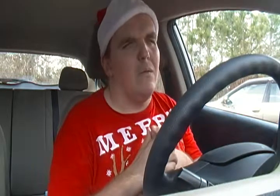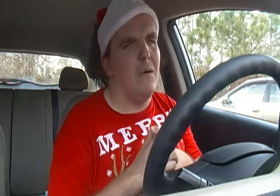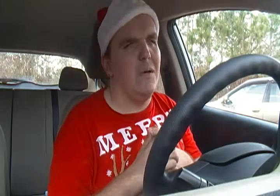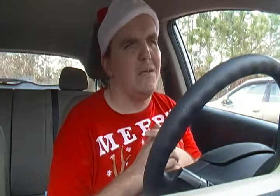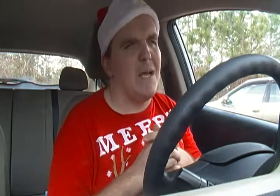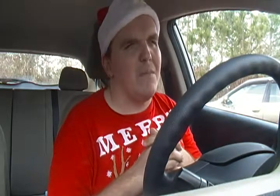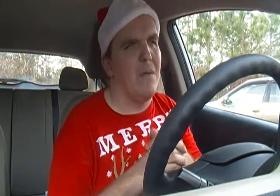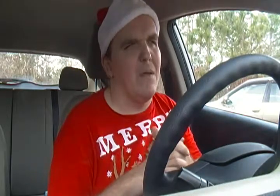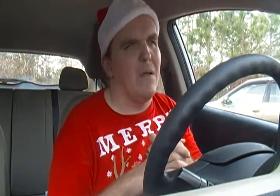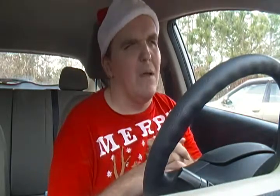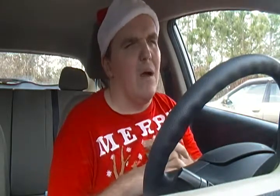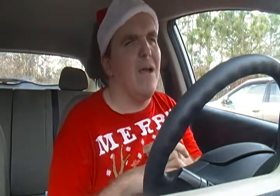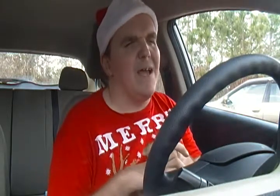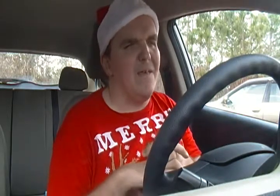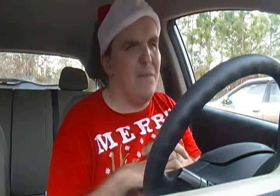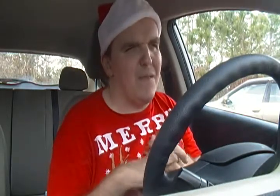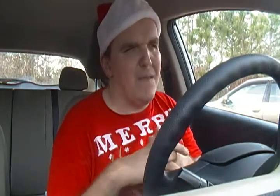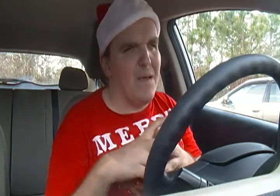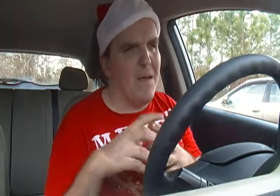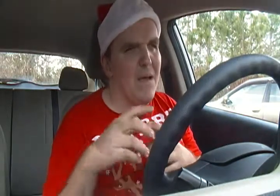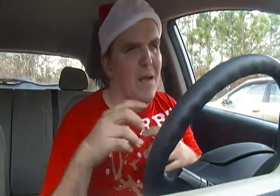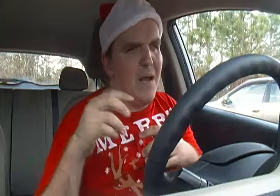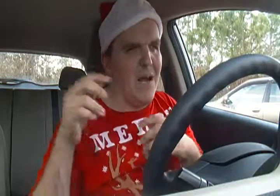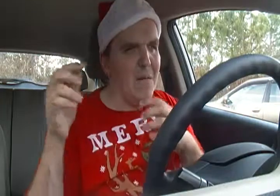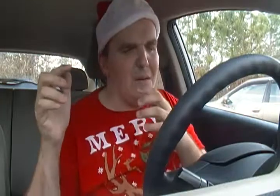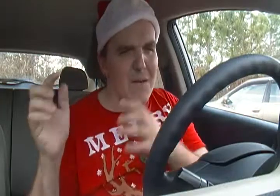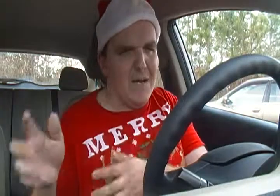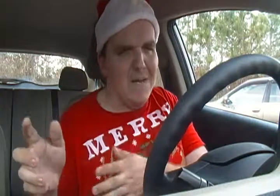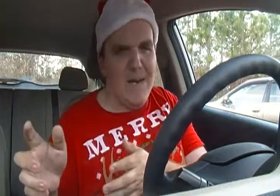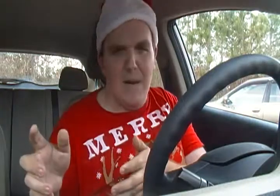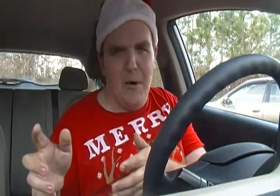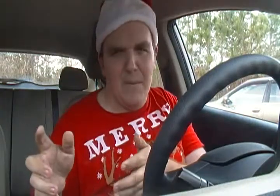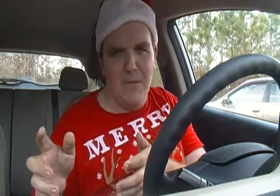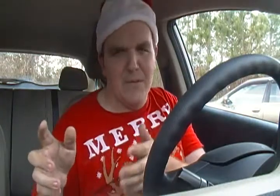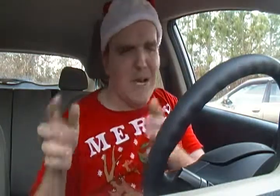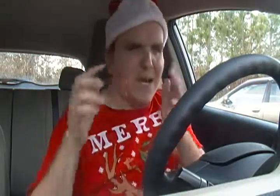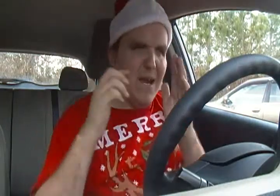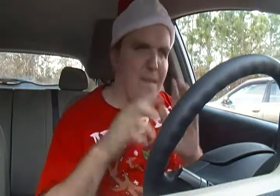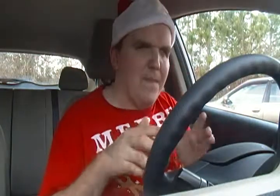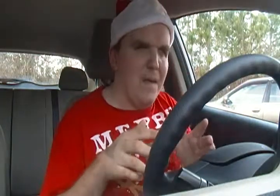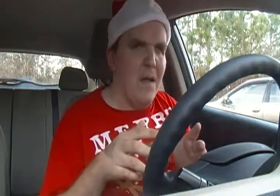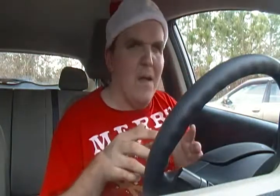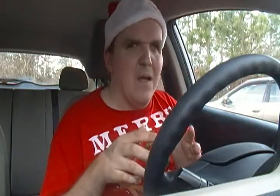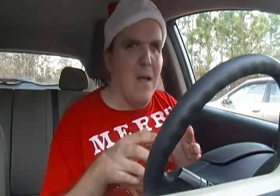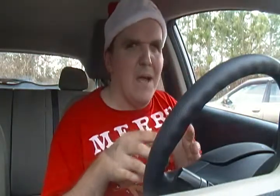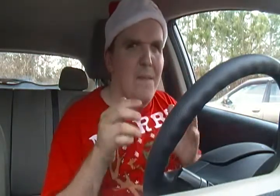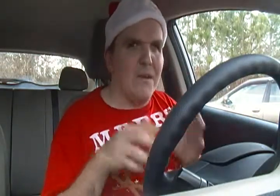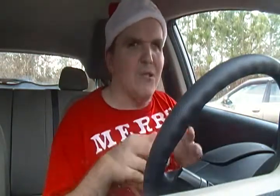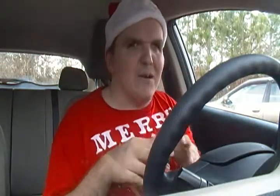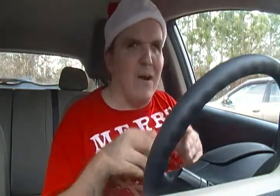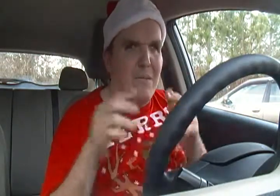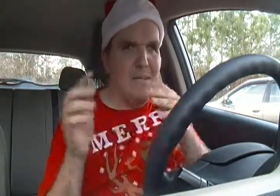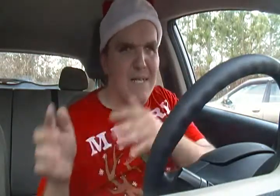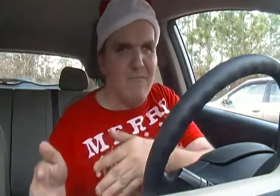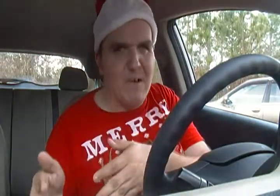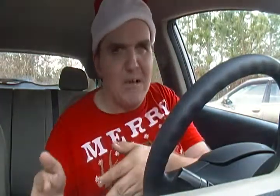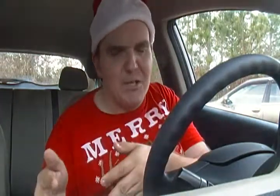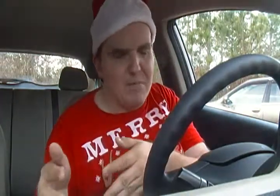what does that oh yeah ends up putting they they end up seeing the department store saying i get in get in the tree ralphie says fudge